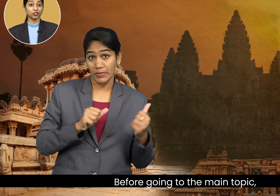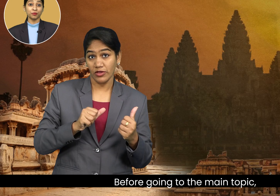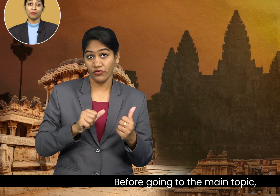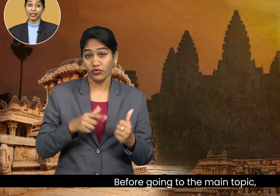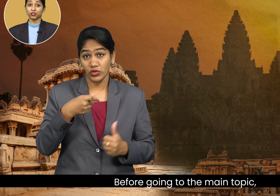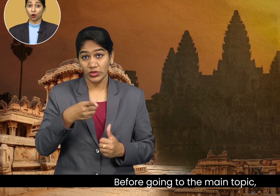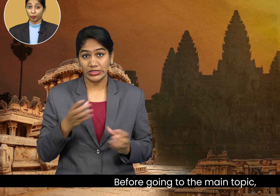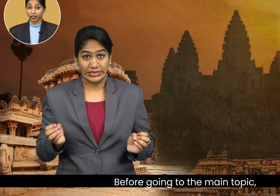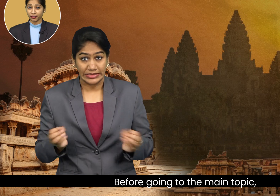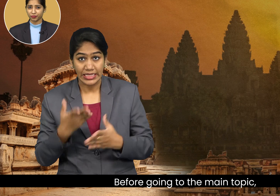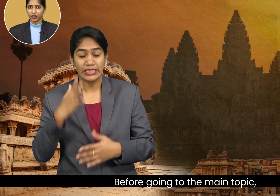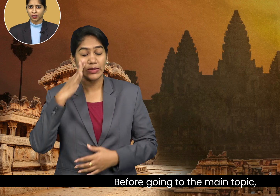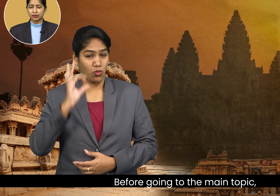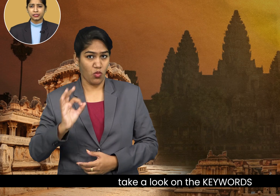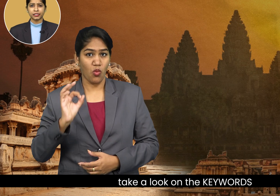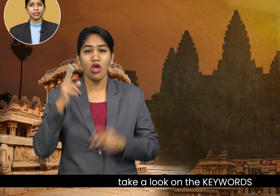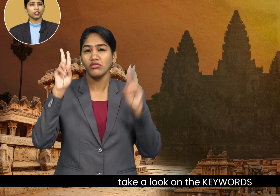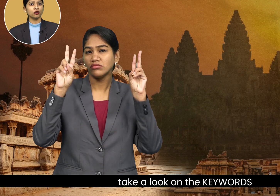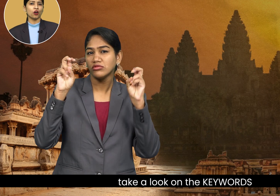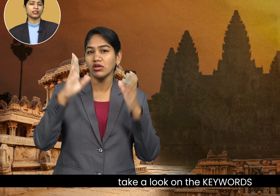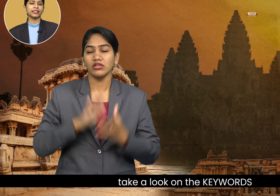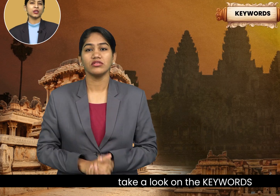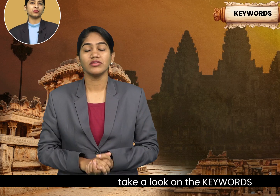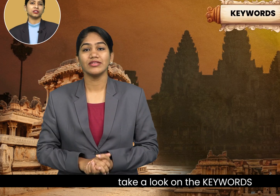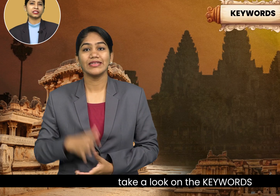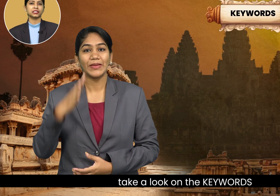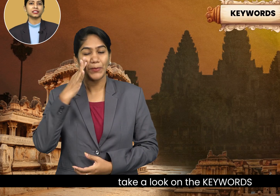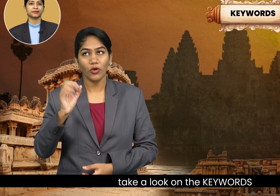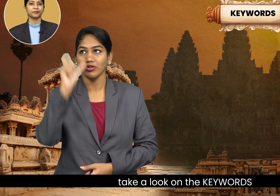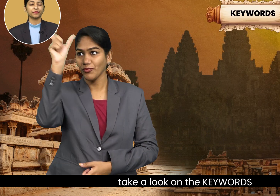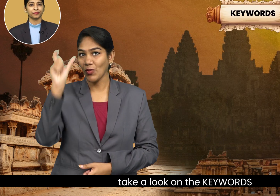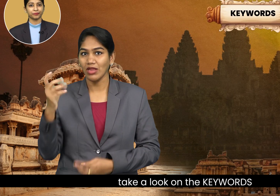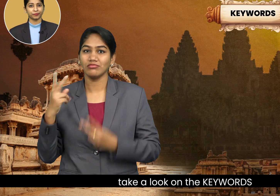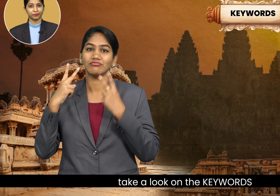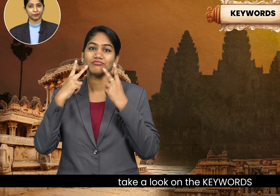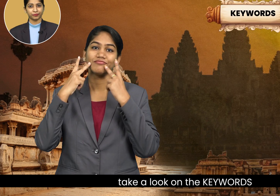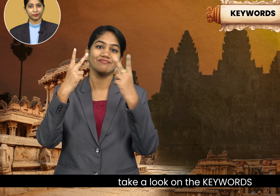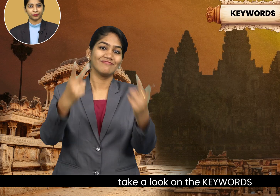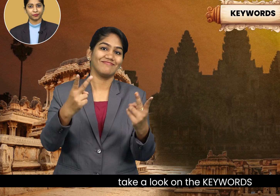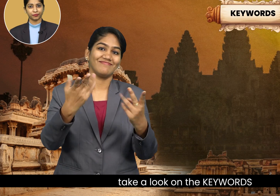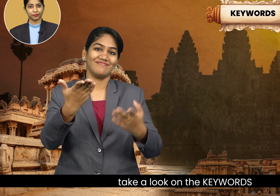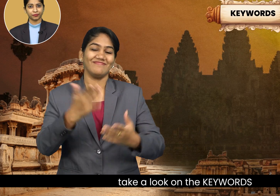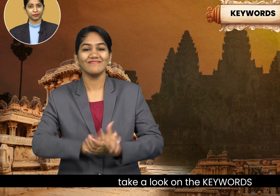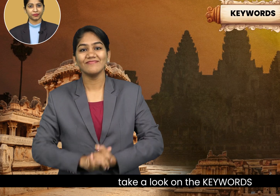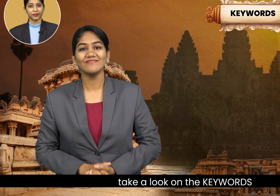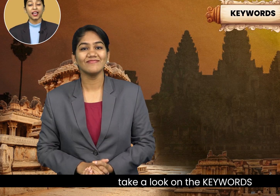before going to the main topic, take a look on the keywords.